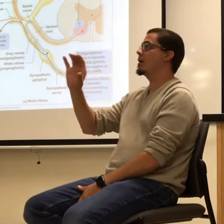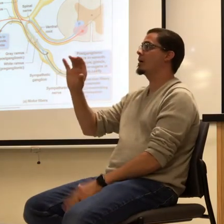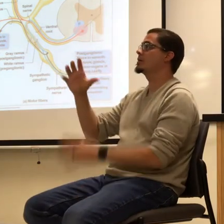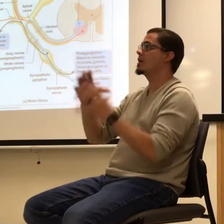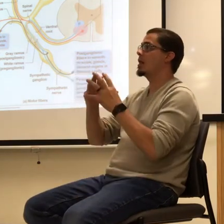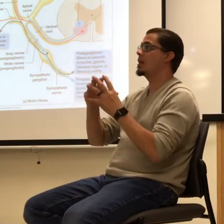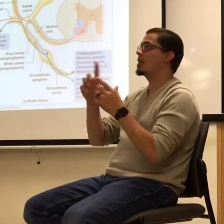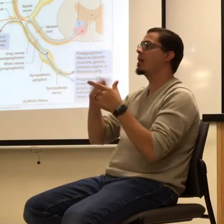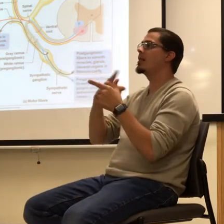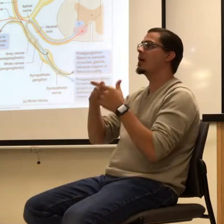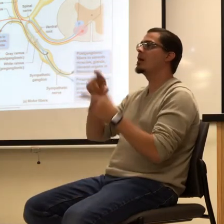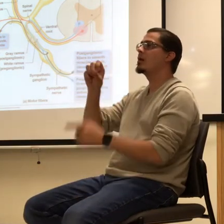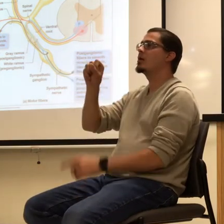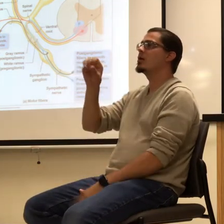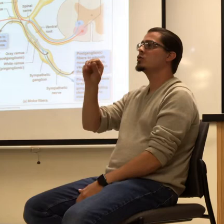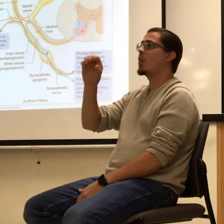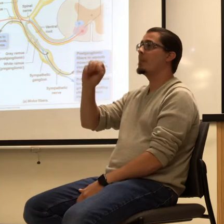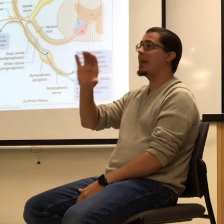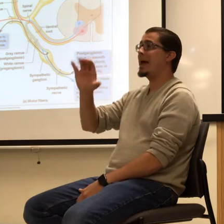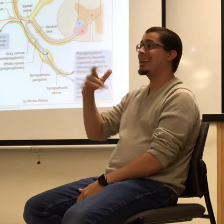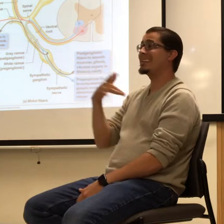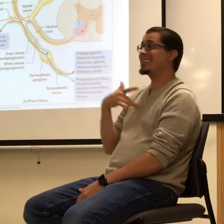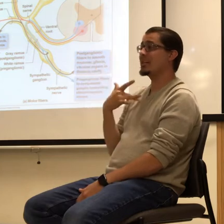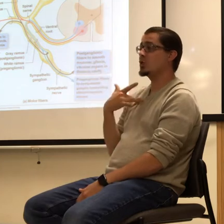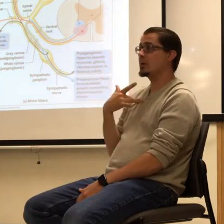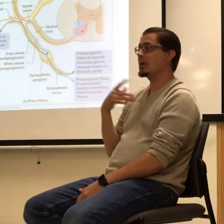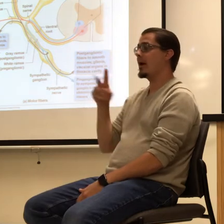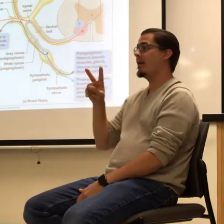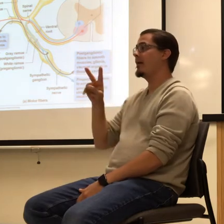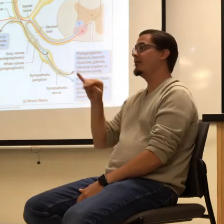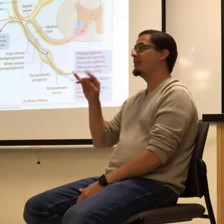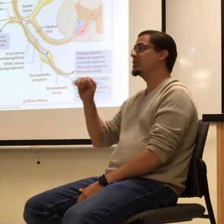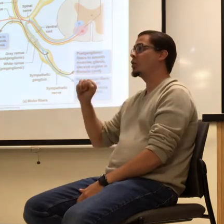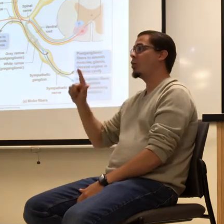And then there's somatic sensory and visceral sensory.